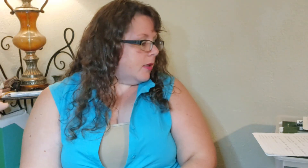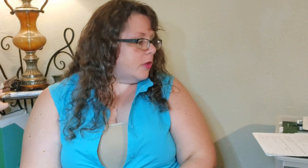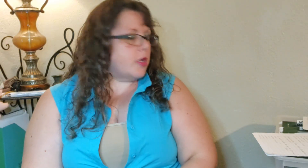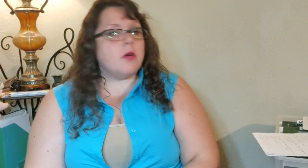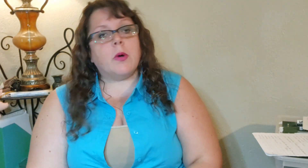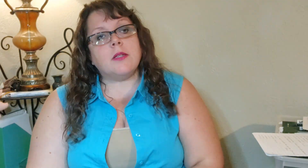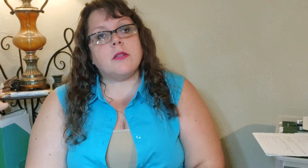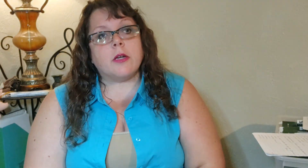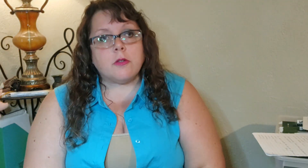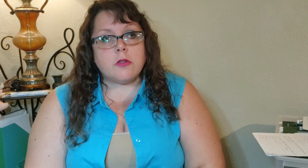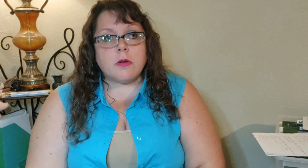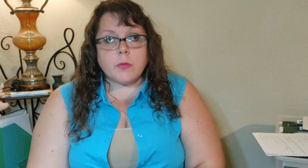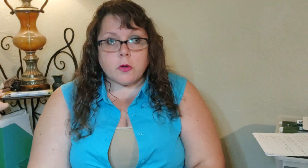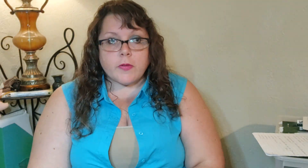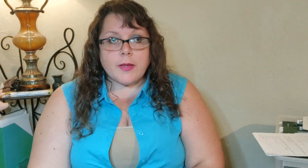And do you want to go to a movie?